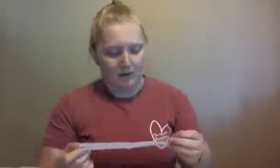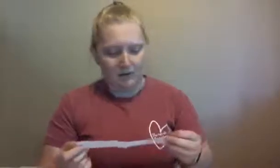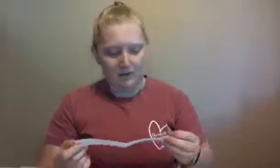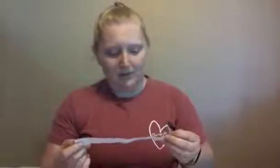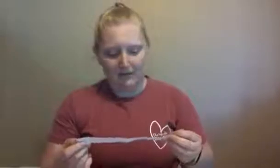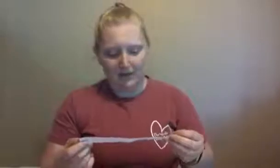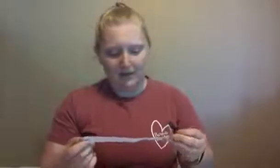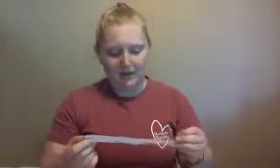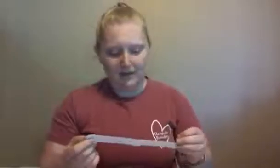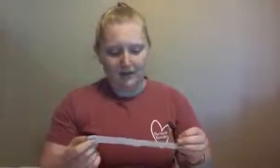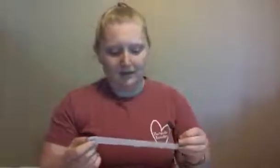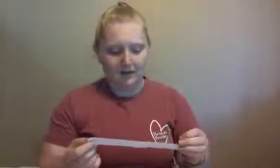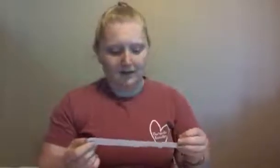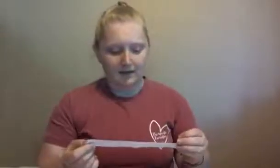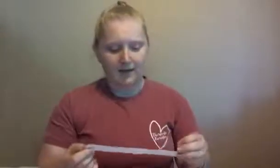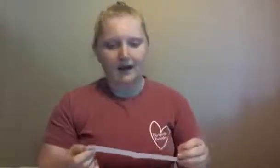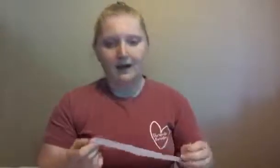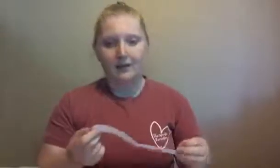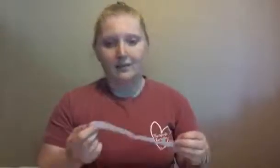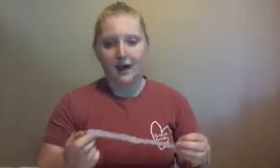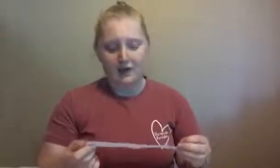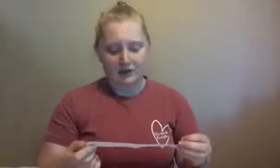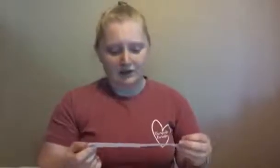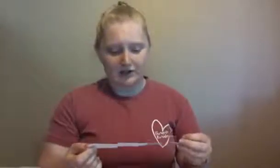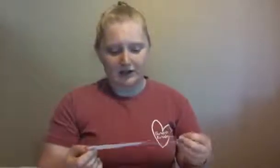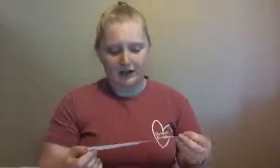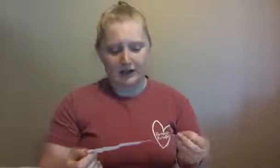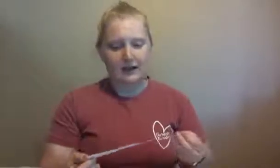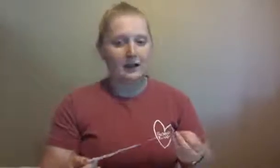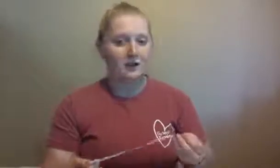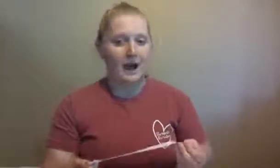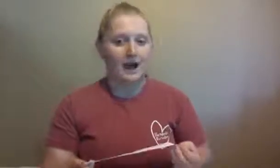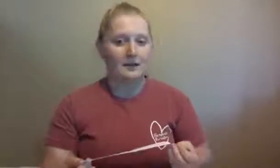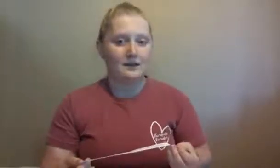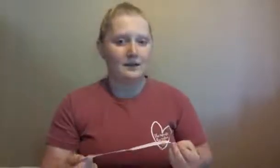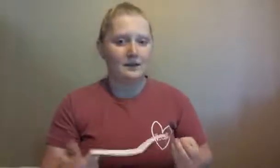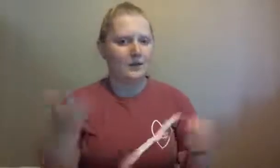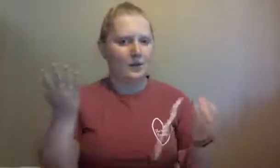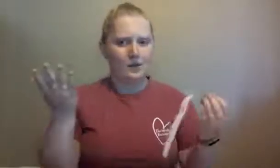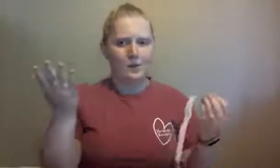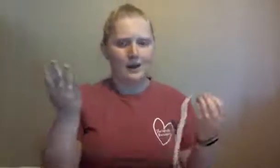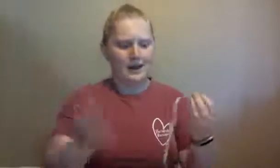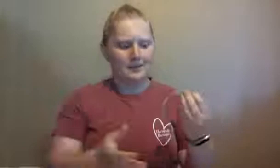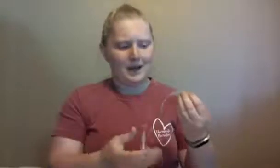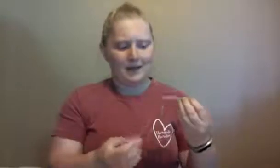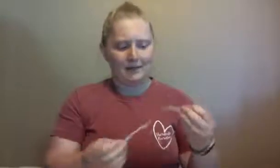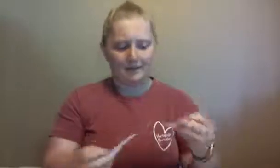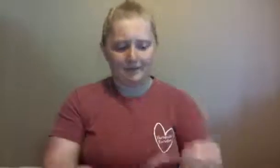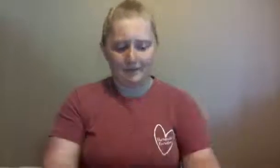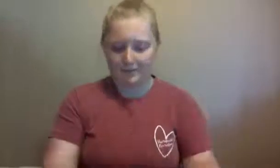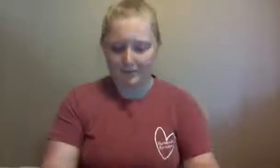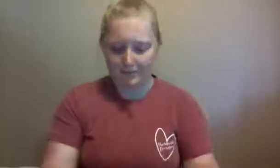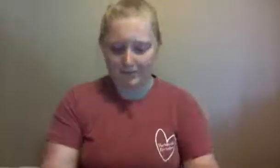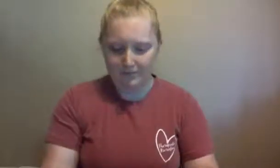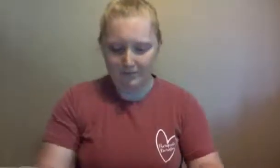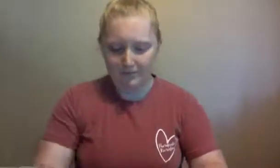one of my favorite things is sitting out in a pasture, eating grass. What am I?